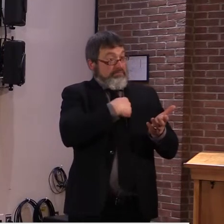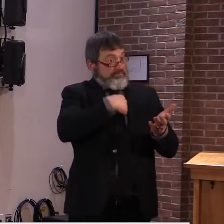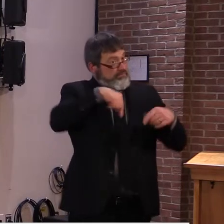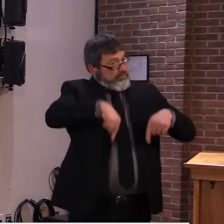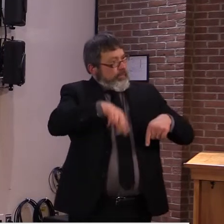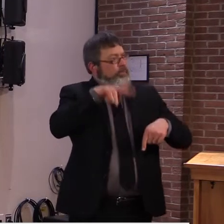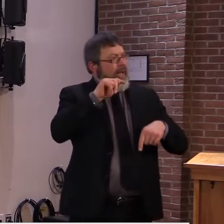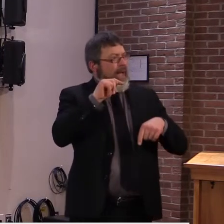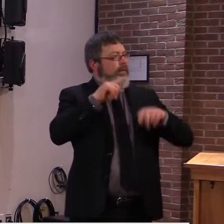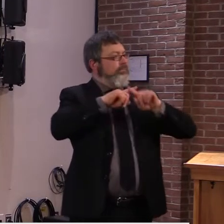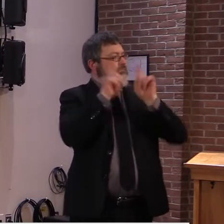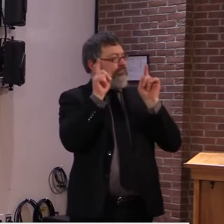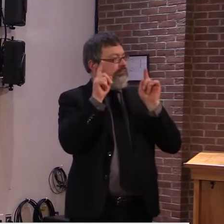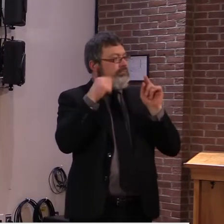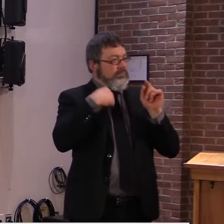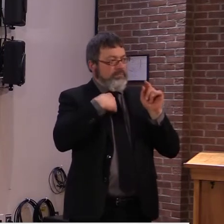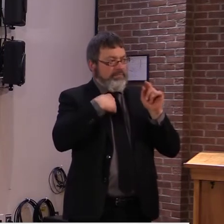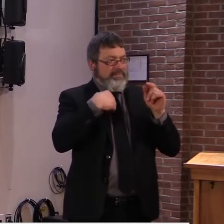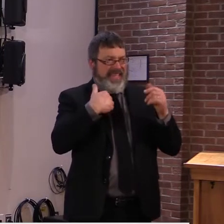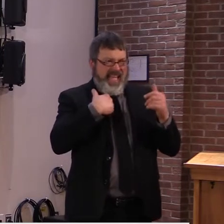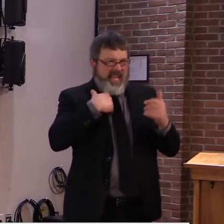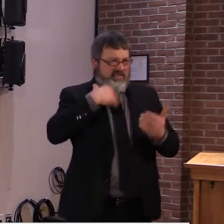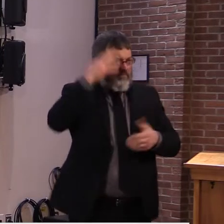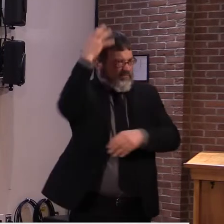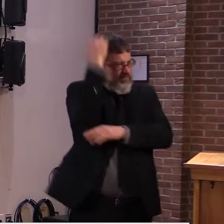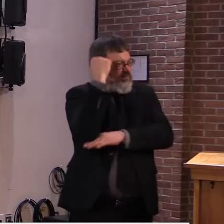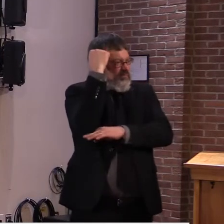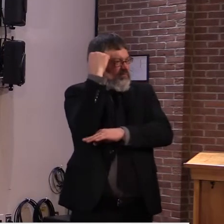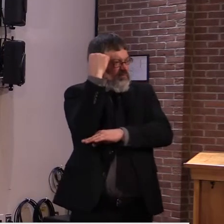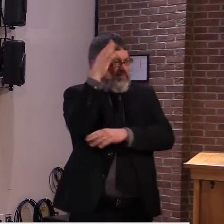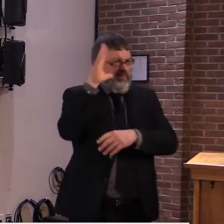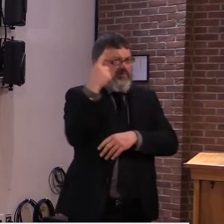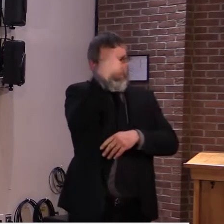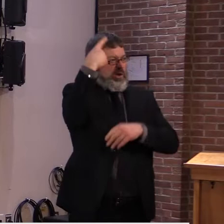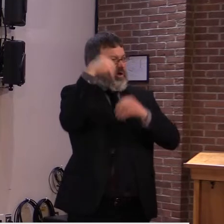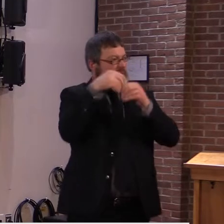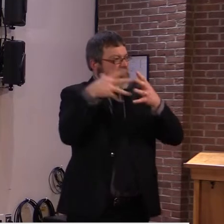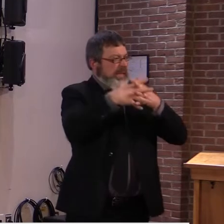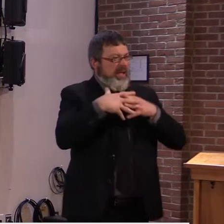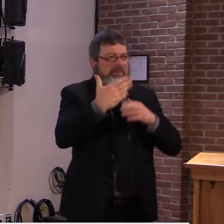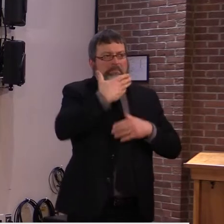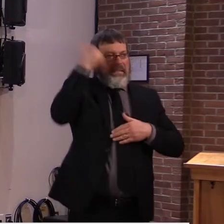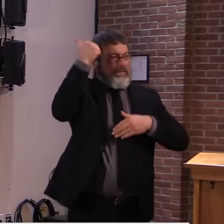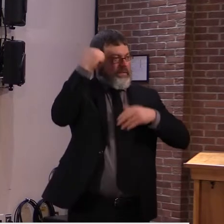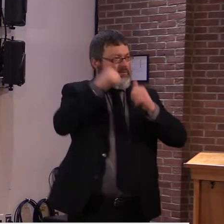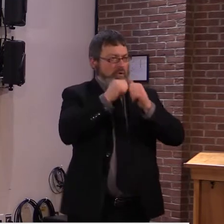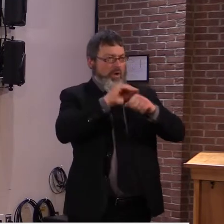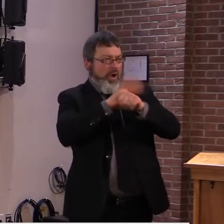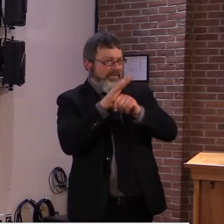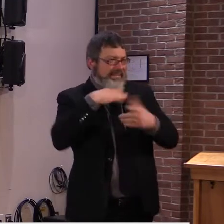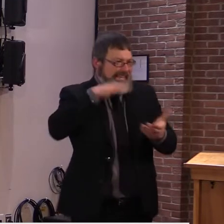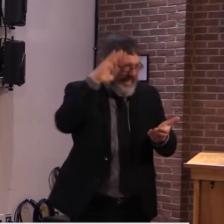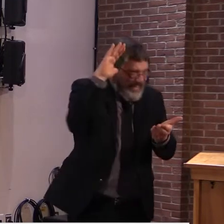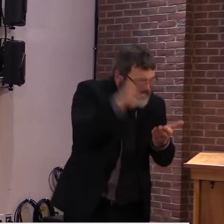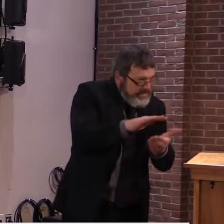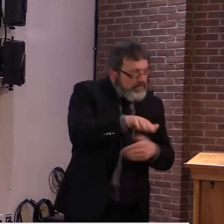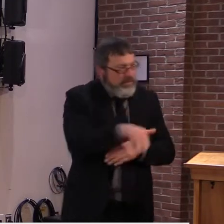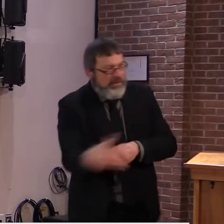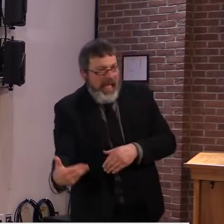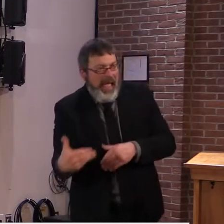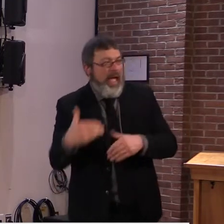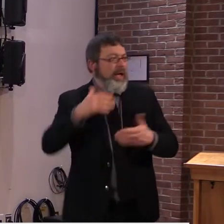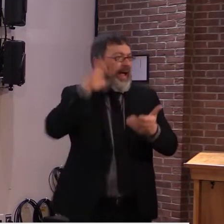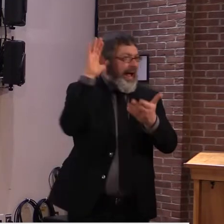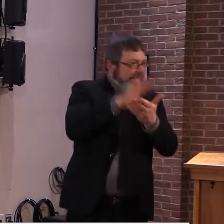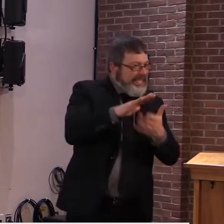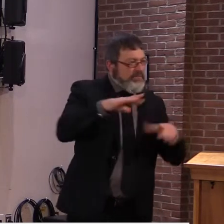lowest positivity rate, and death rate in the continental U.S. What has